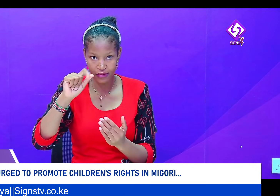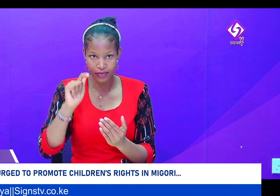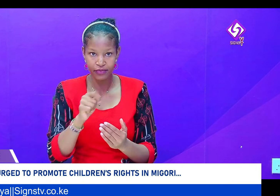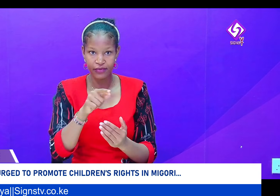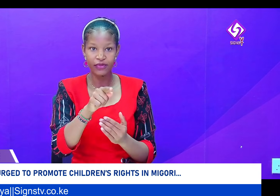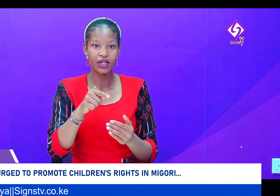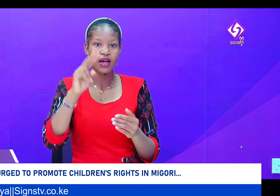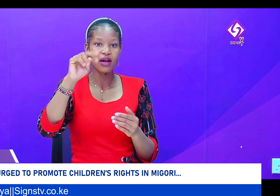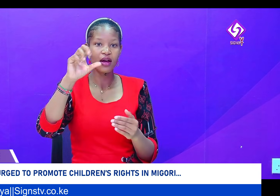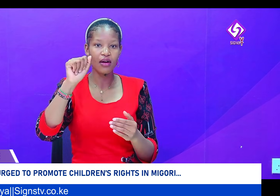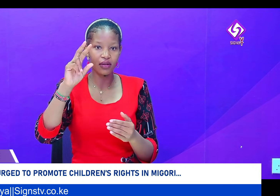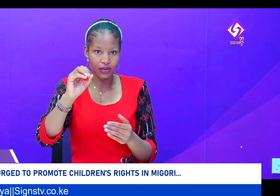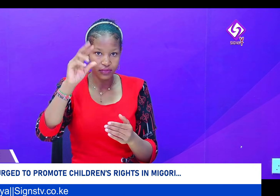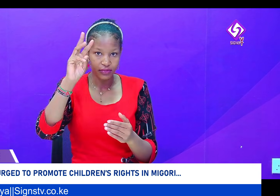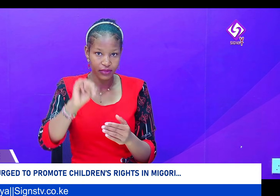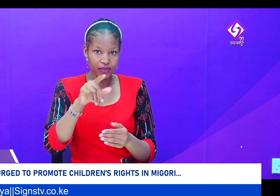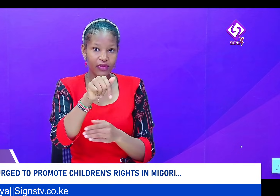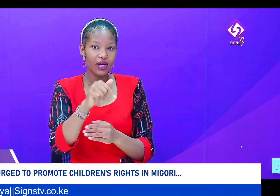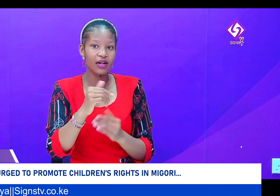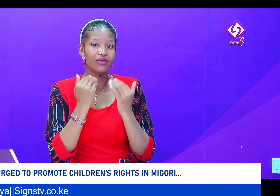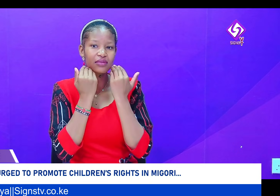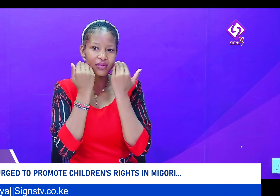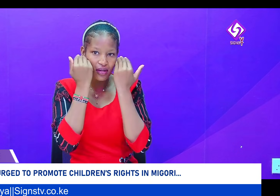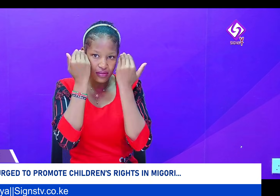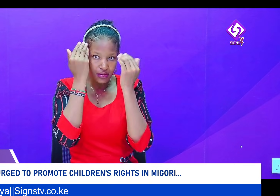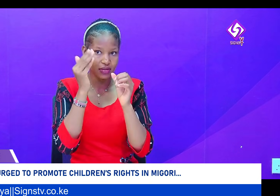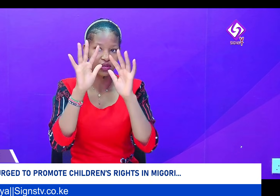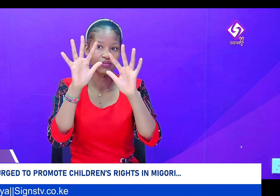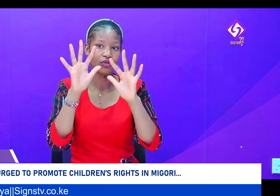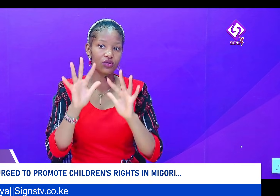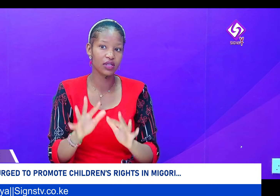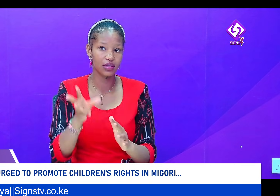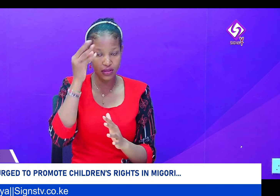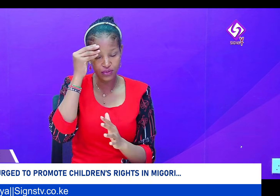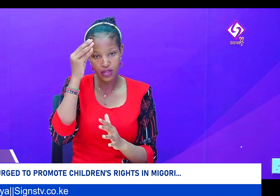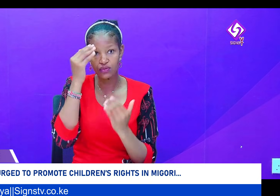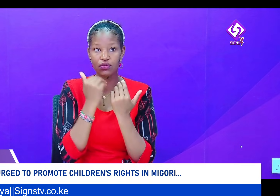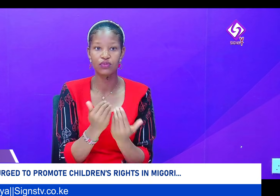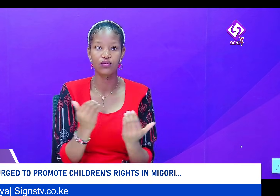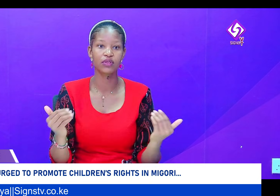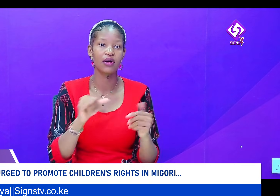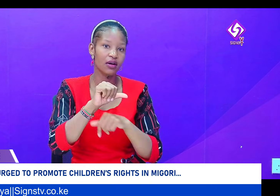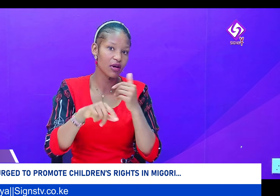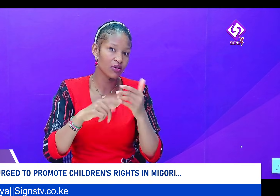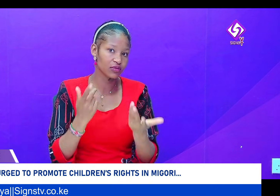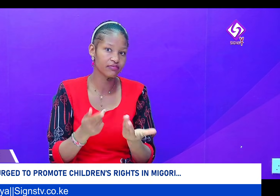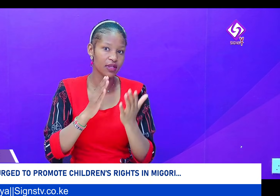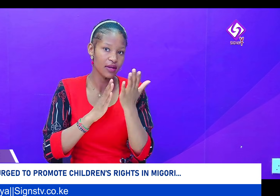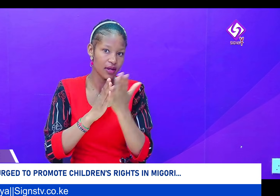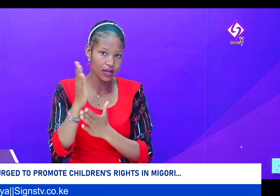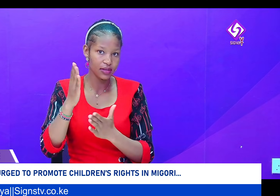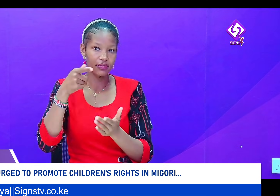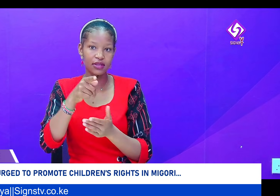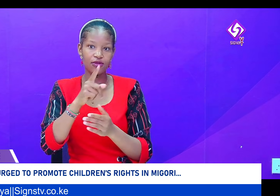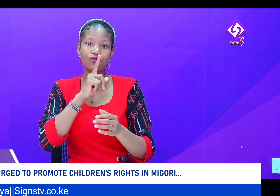Magistrate Naomi Wairimu stressed the importance of educating children about their rights and ensuring that they feel valued in